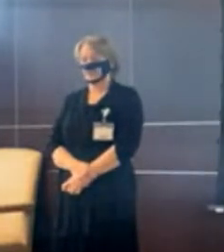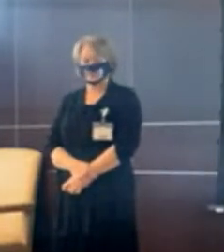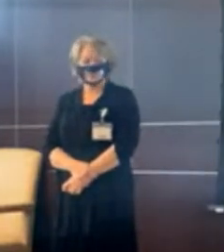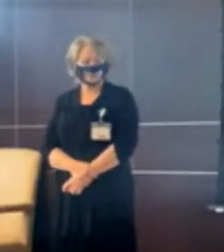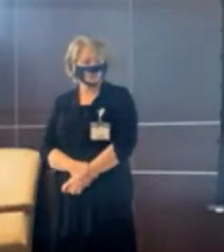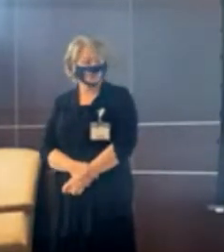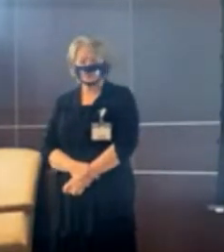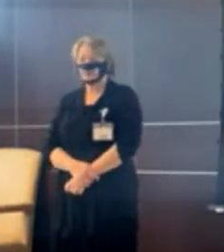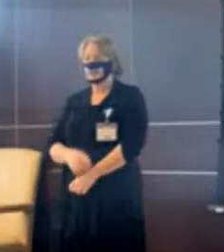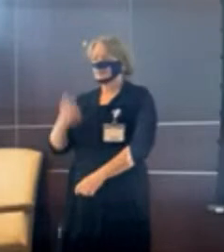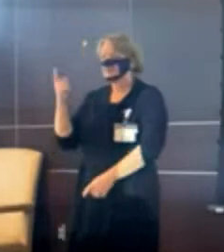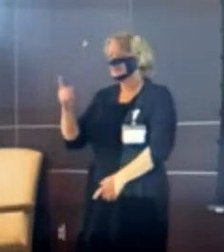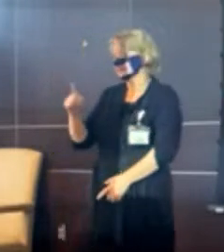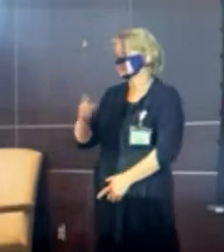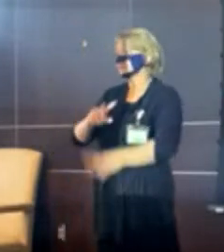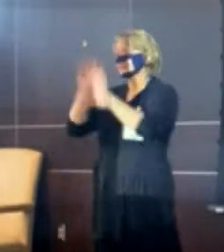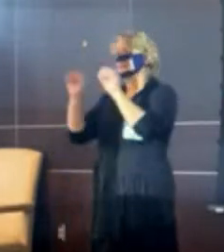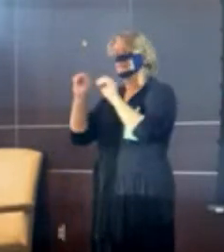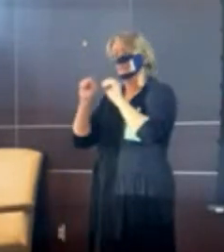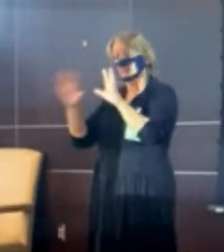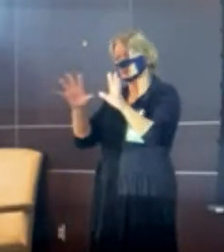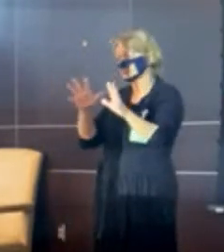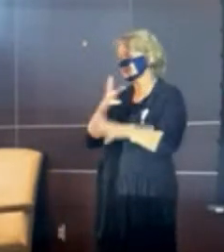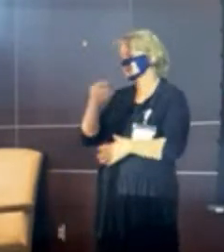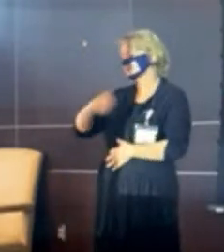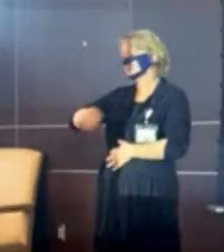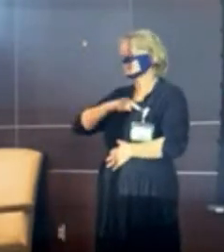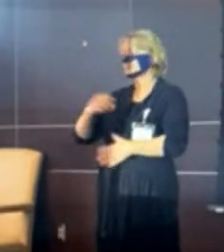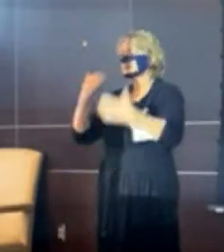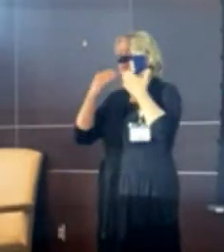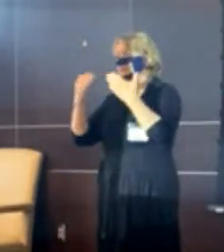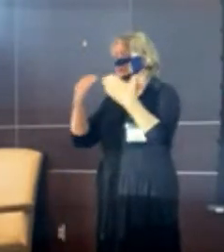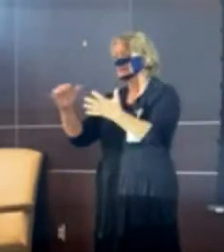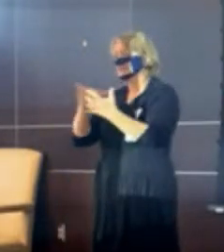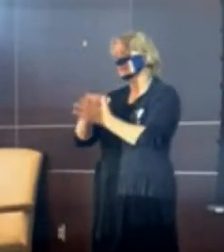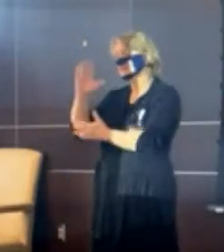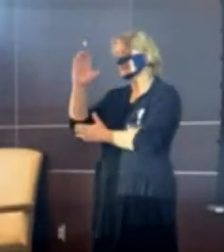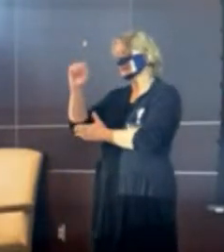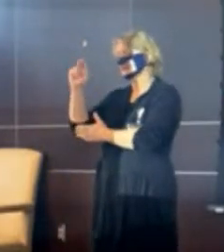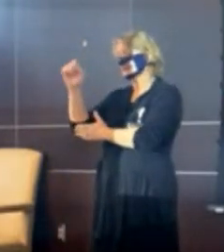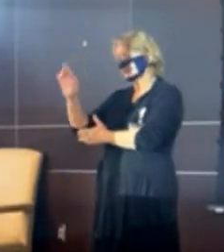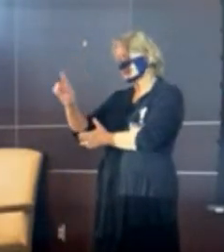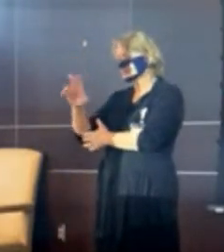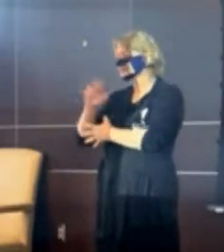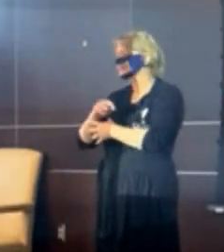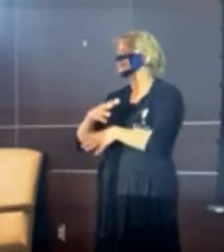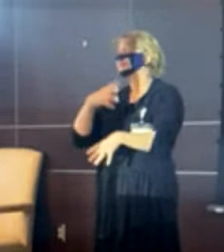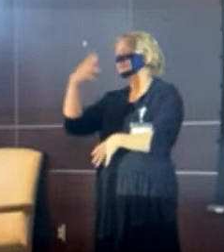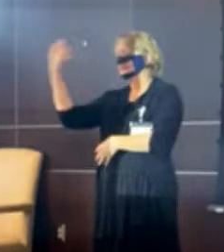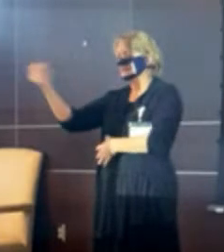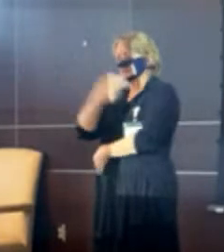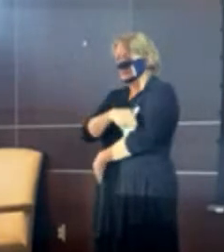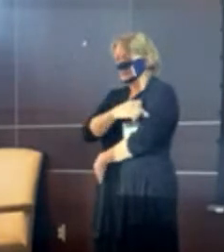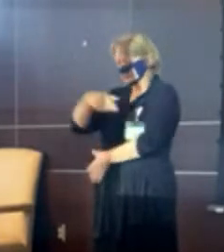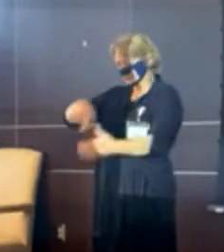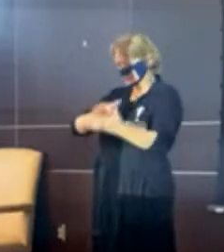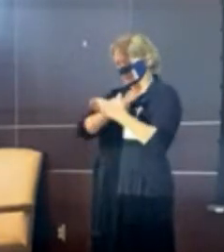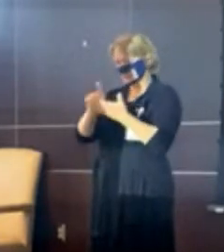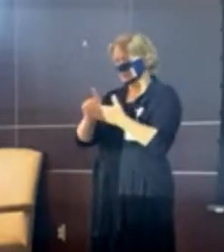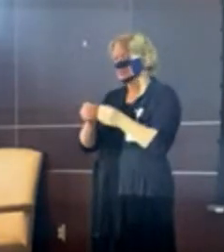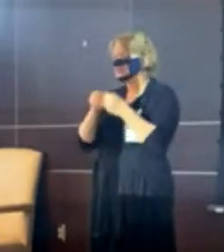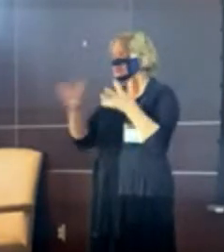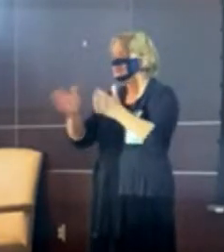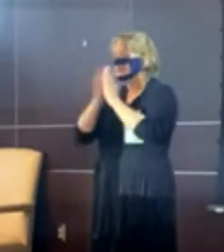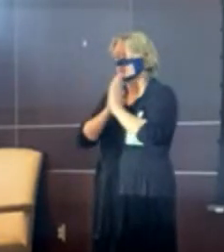this truly was a miracle, and we're so thankful that Connor got to leave the hospital this week. There were a lot of prayers